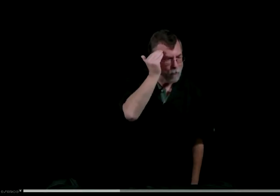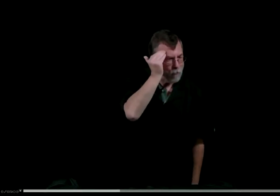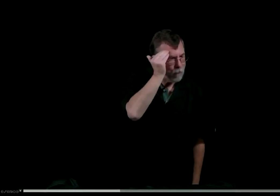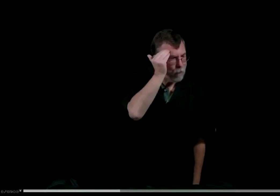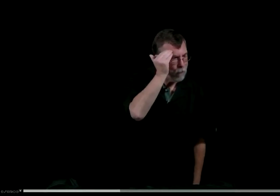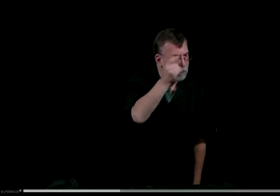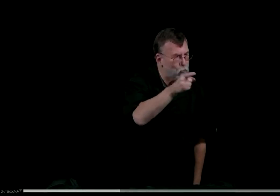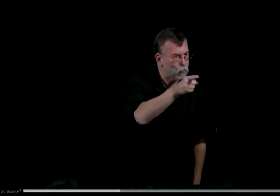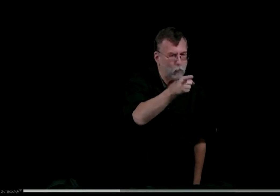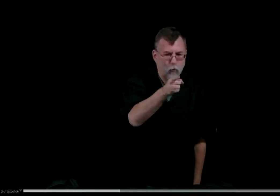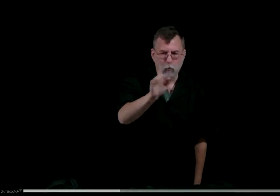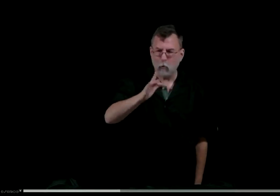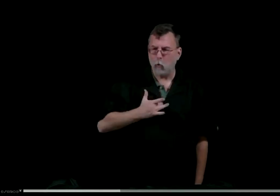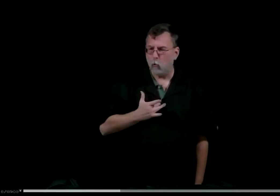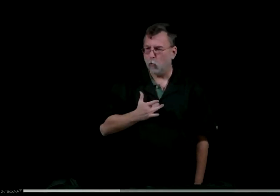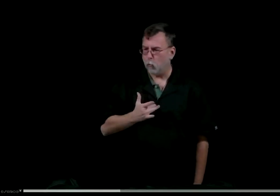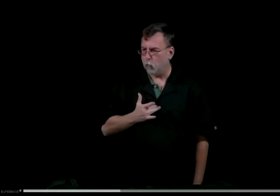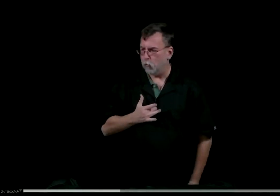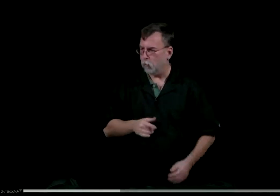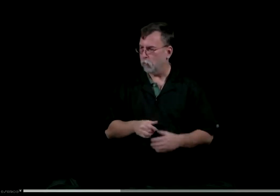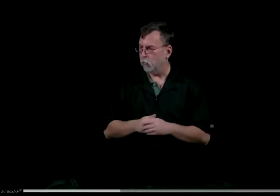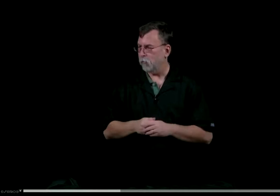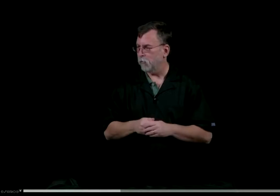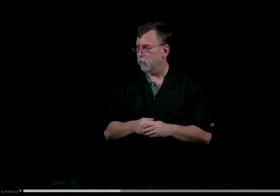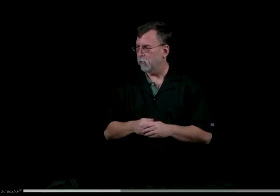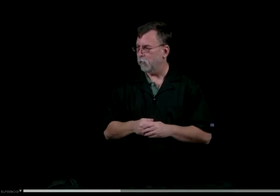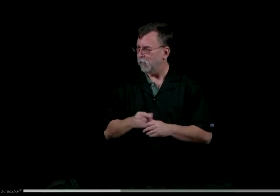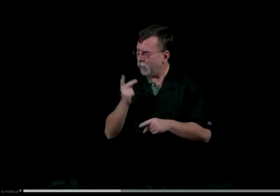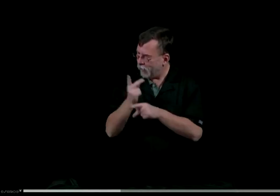It doesn't matter if I see you doing it, but God knows your heart.